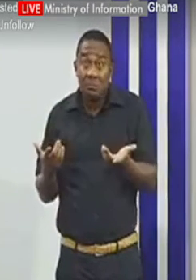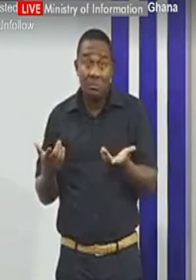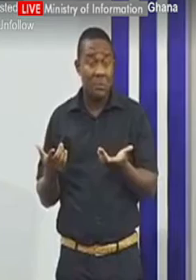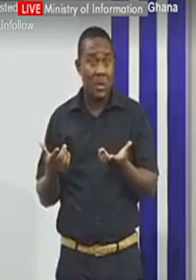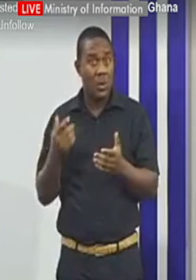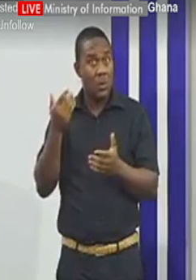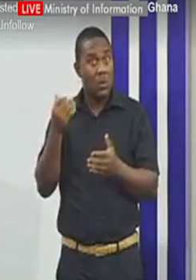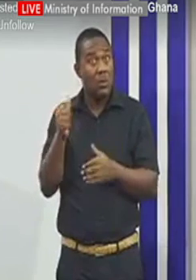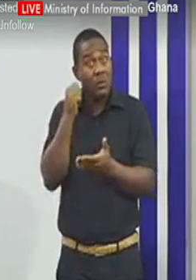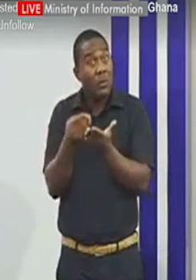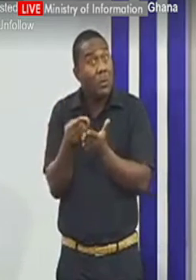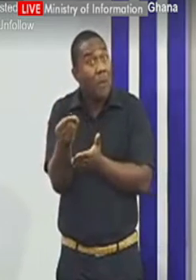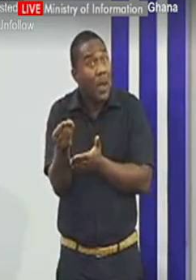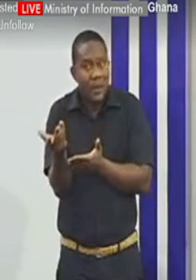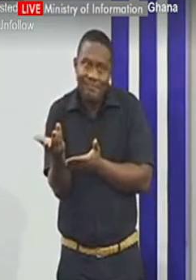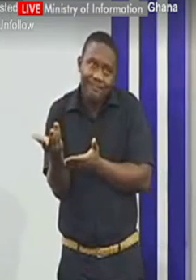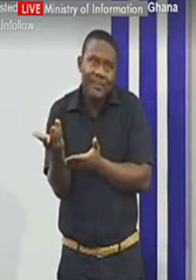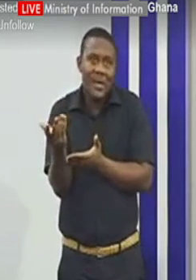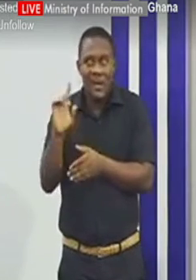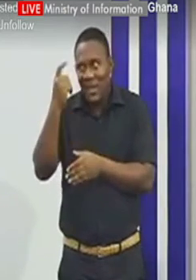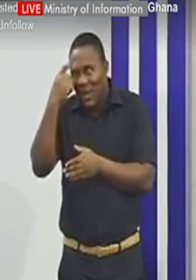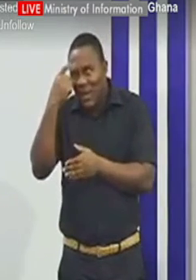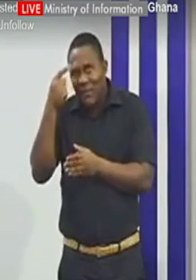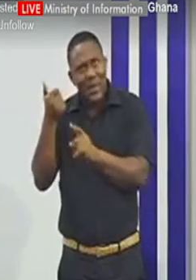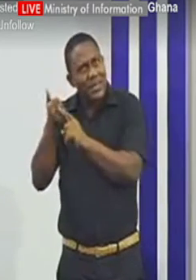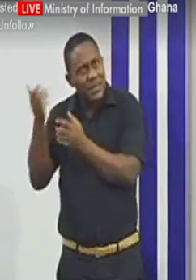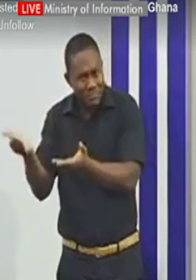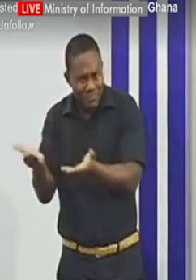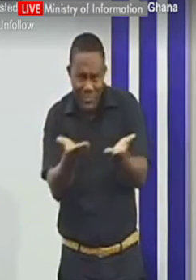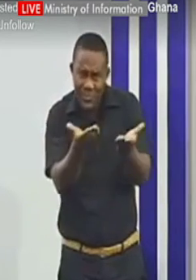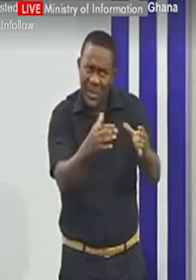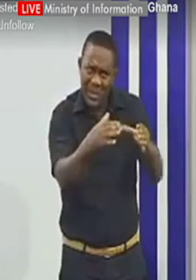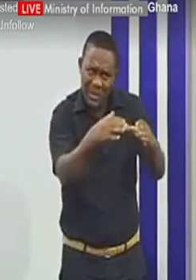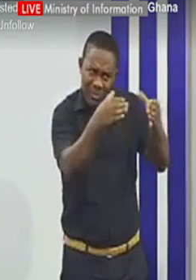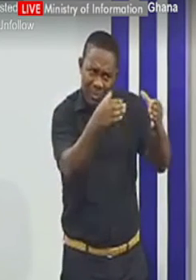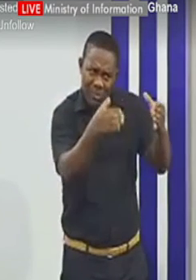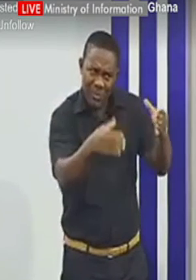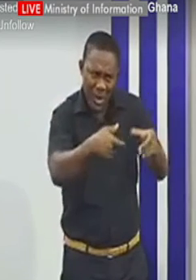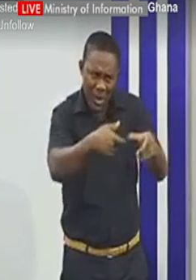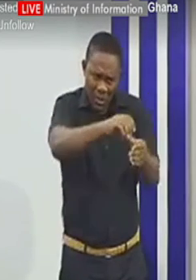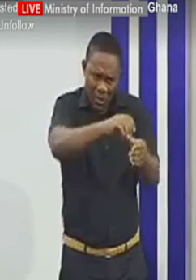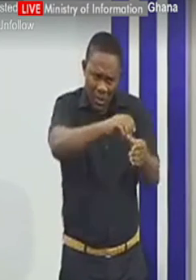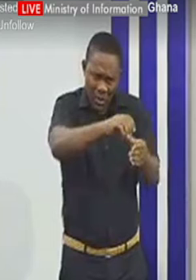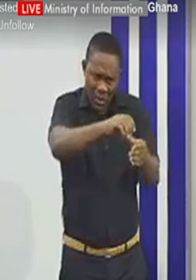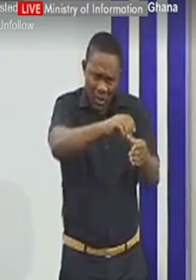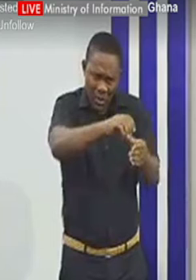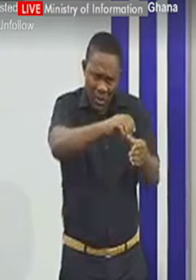Why wouldn't we wash our hands very nicely so that we don't infect ourselves and infect